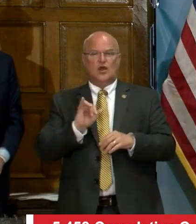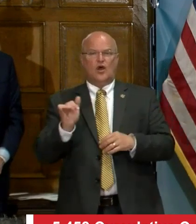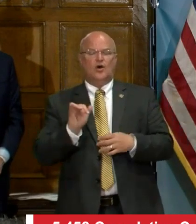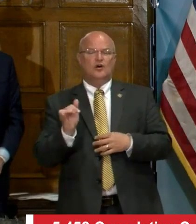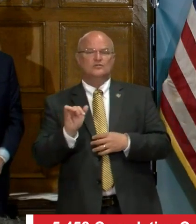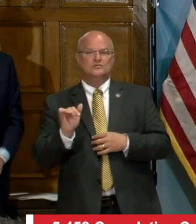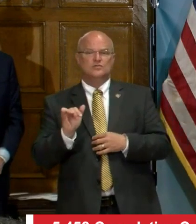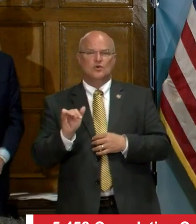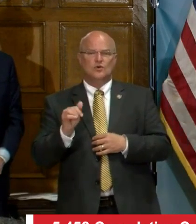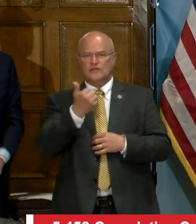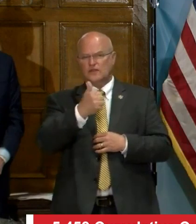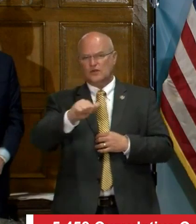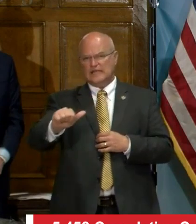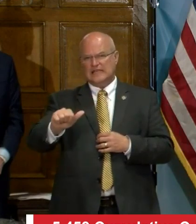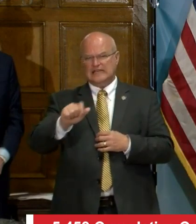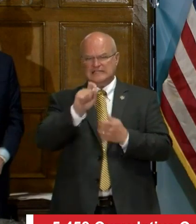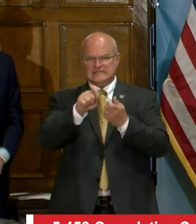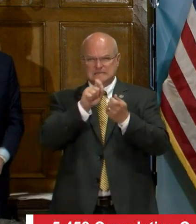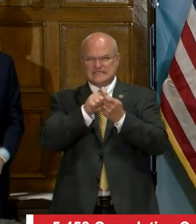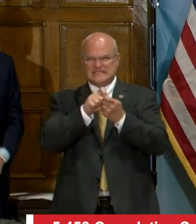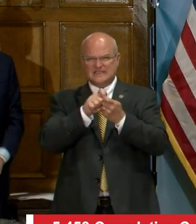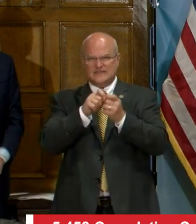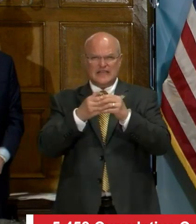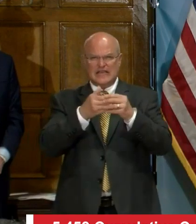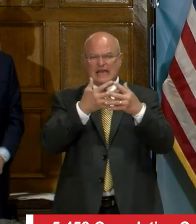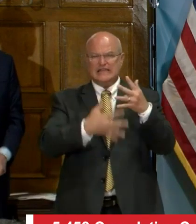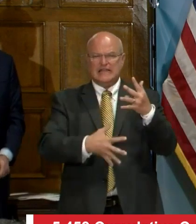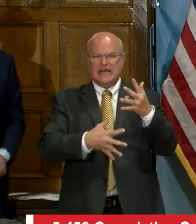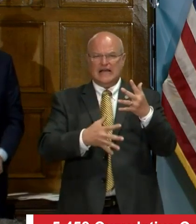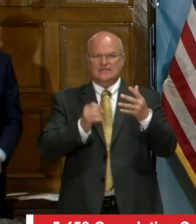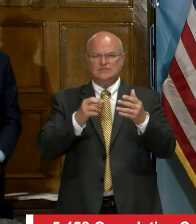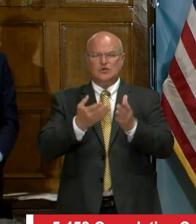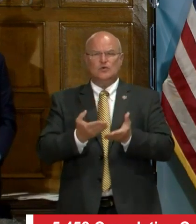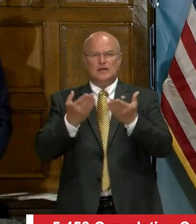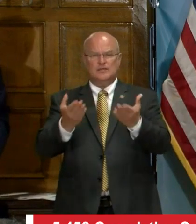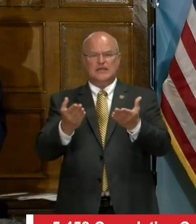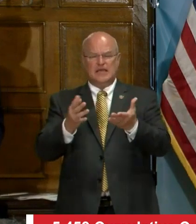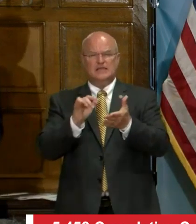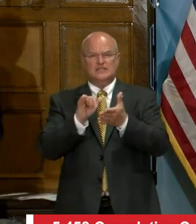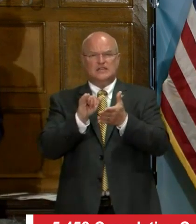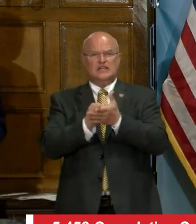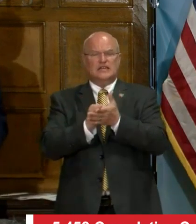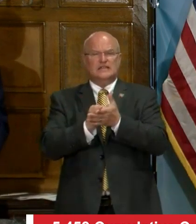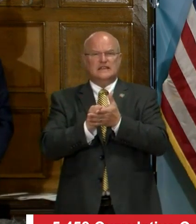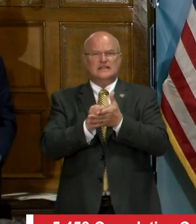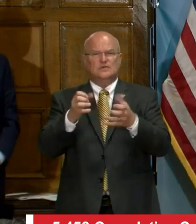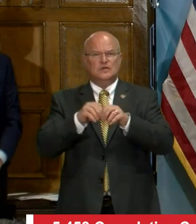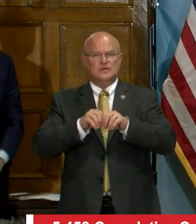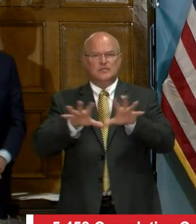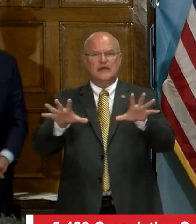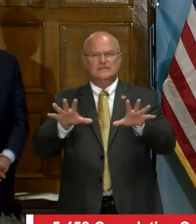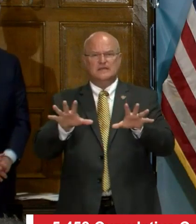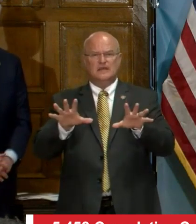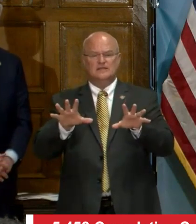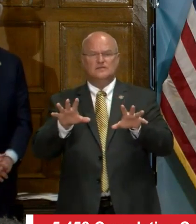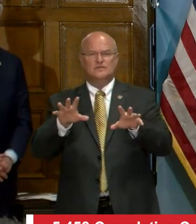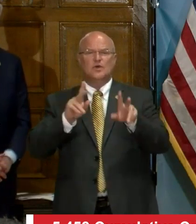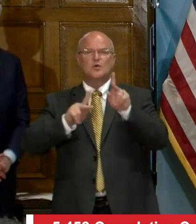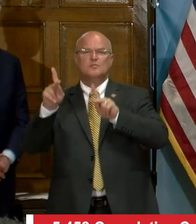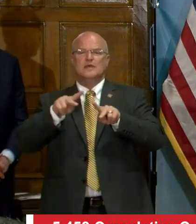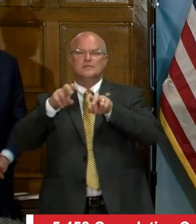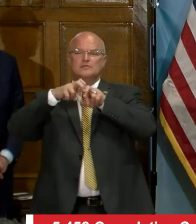too, are there any specific guidelines or recommendations that you want to pass on to